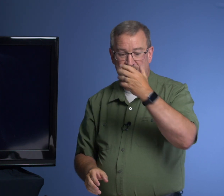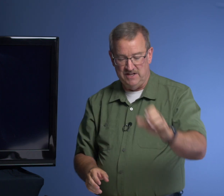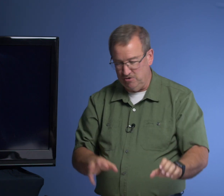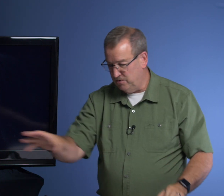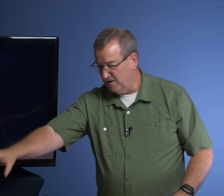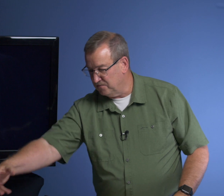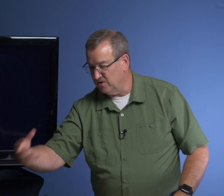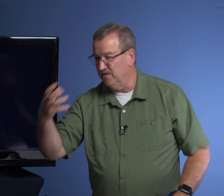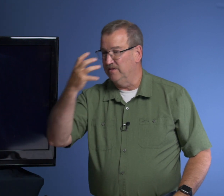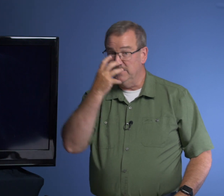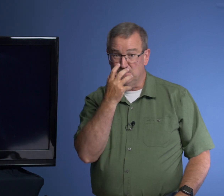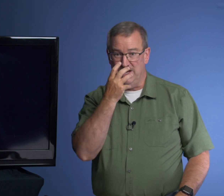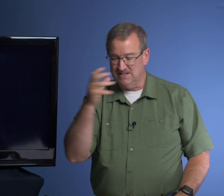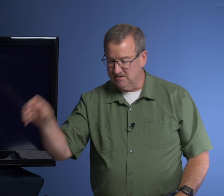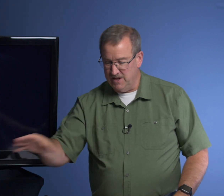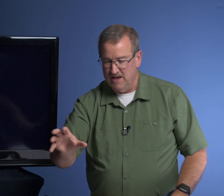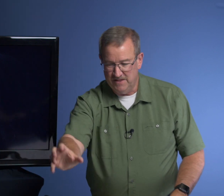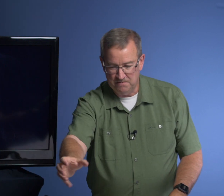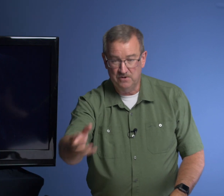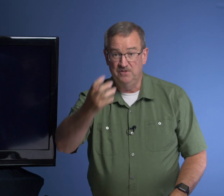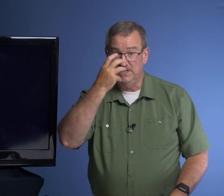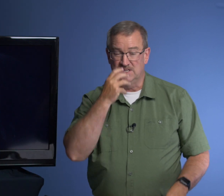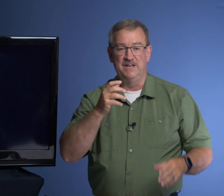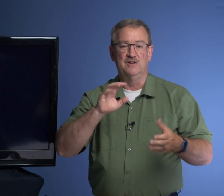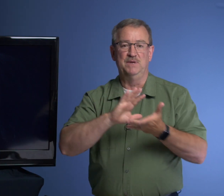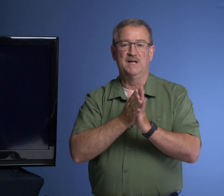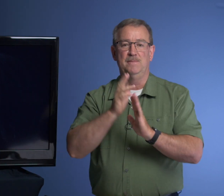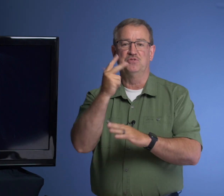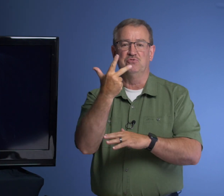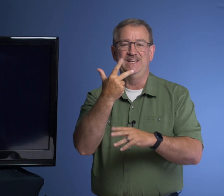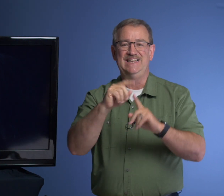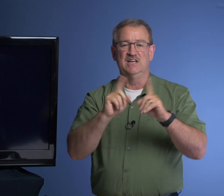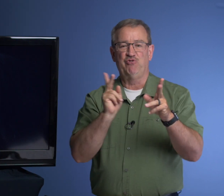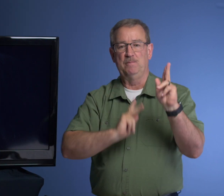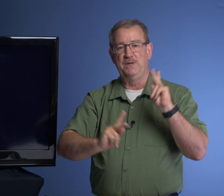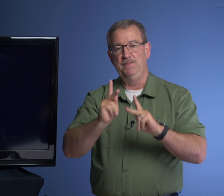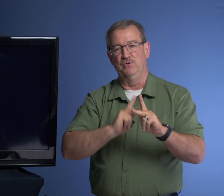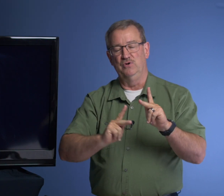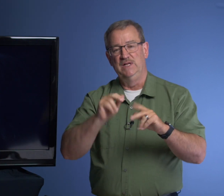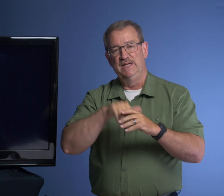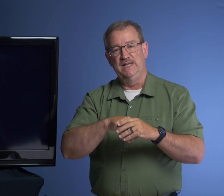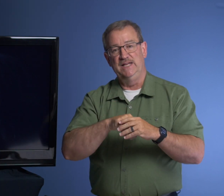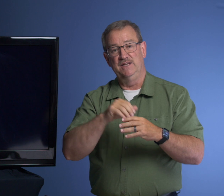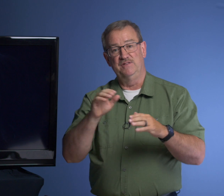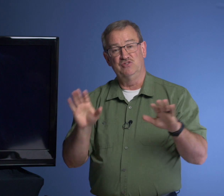and then they would put on this mask, and put on this, and they could become three different people